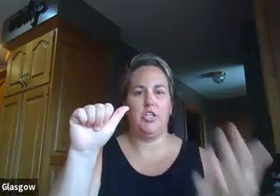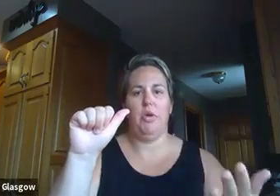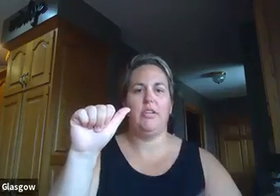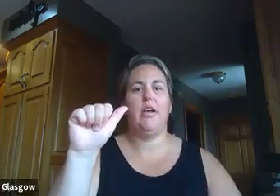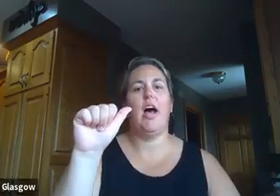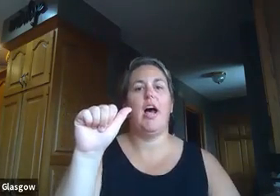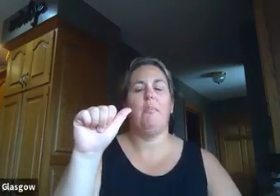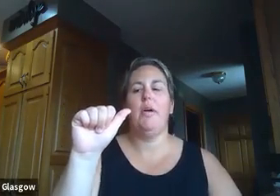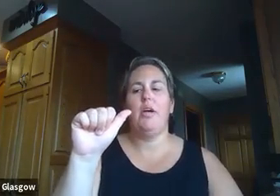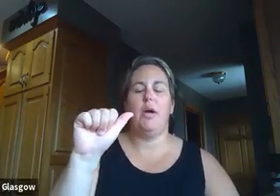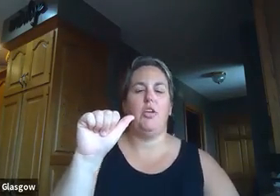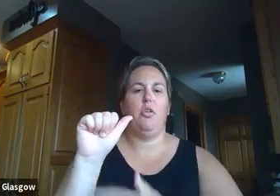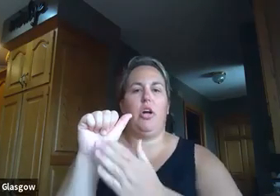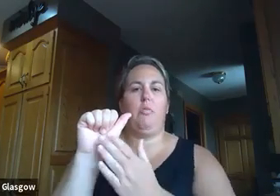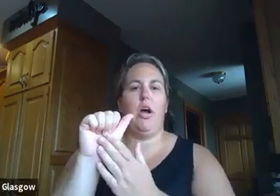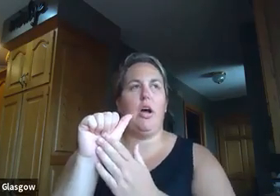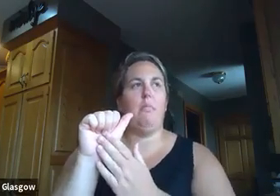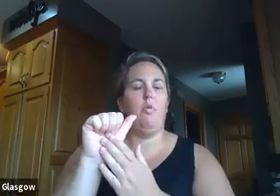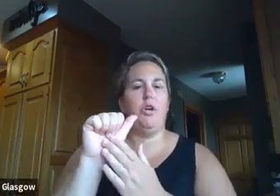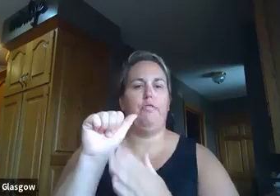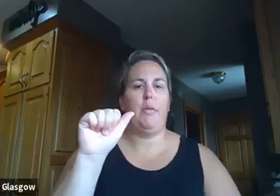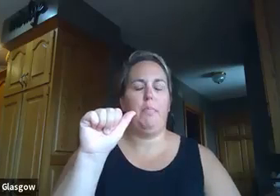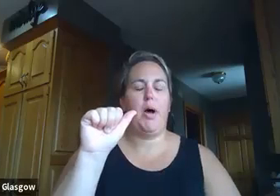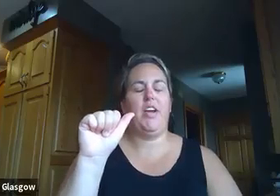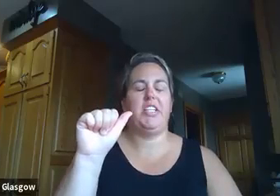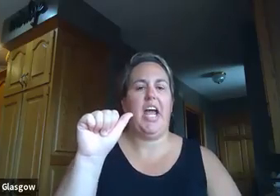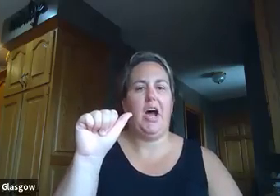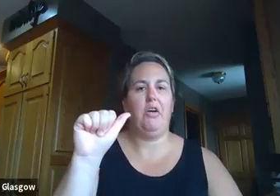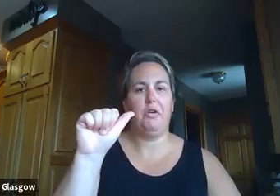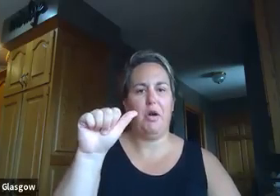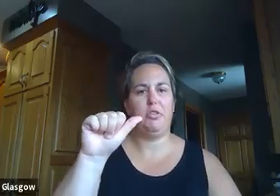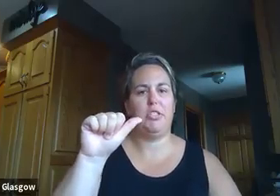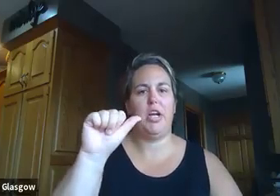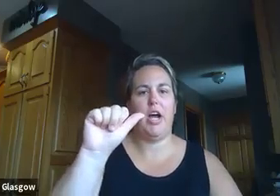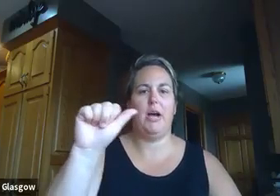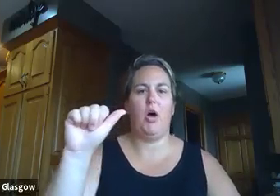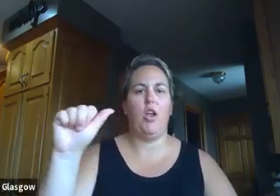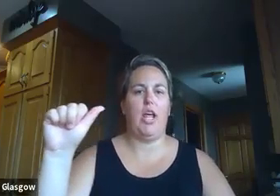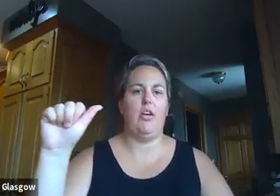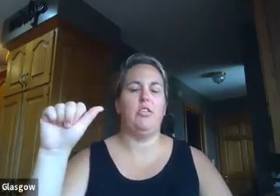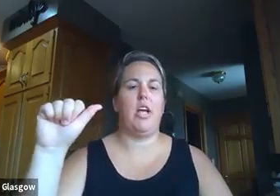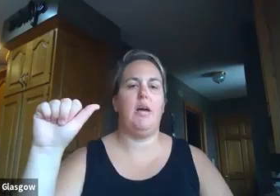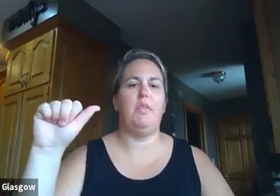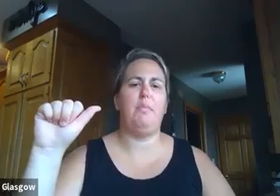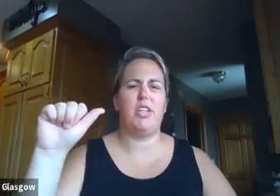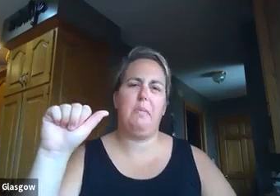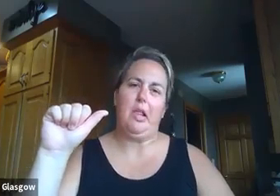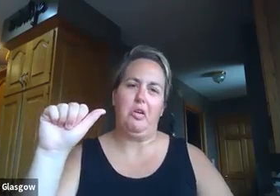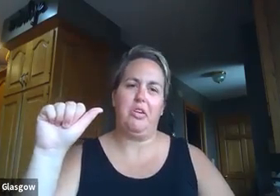it. But you're going to want your palm facing out for most all letters. Numbers can be a little